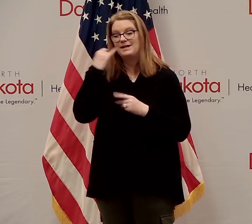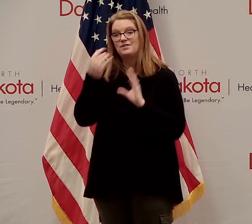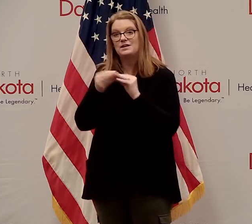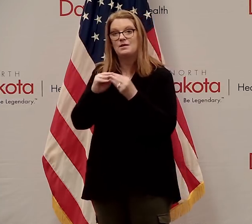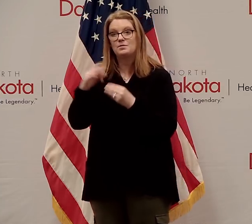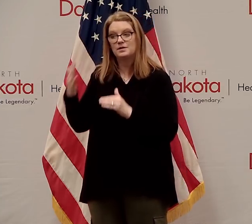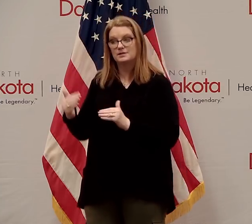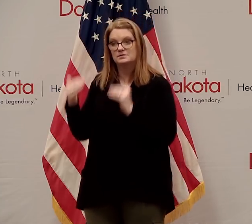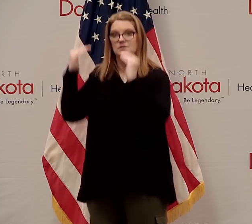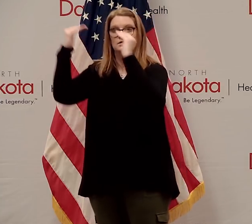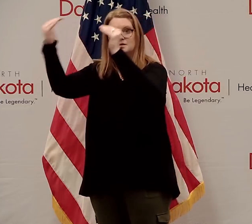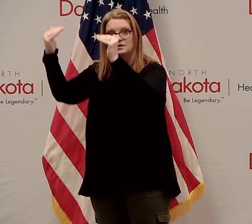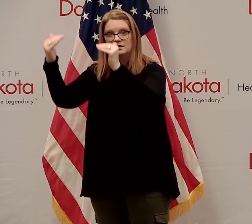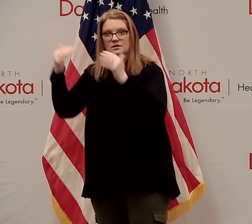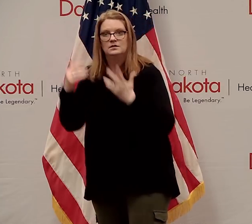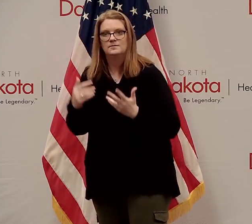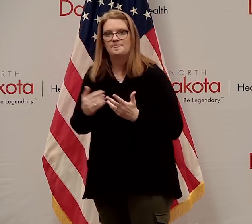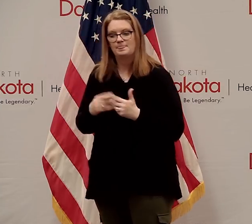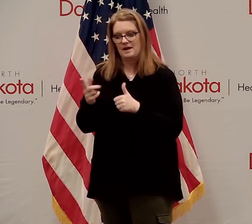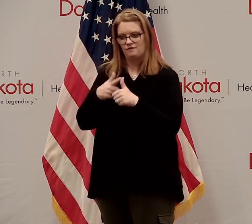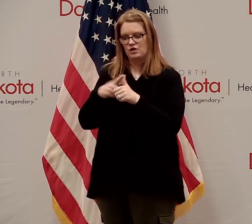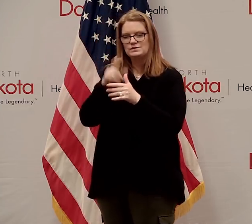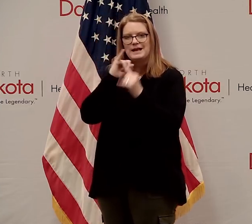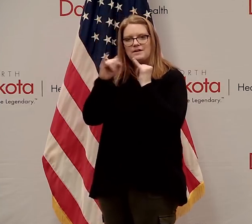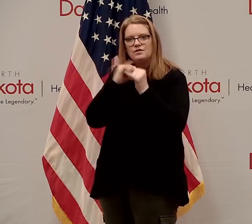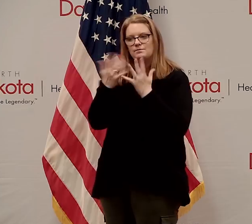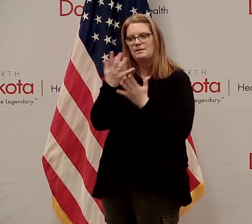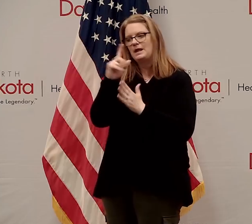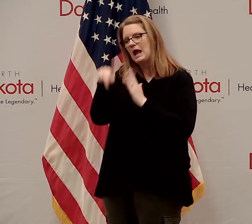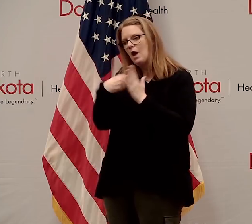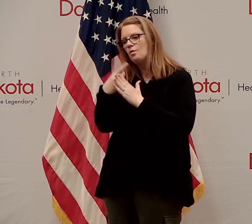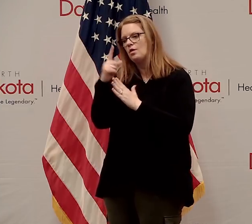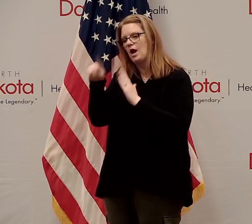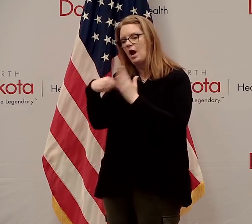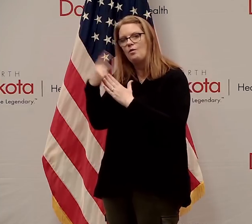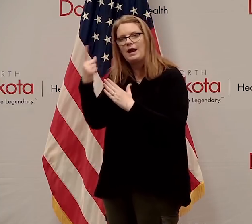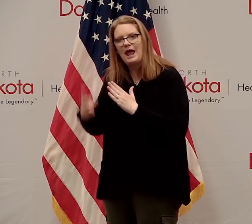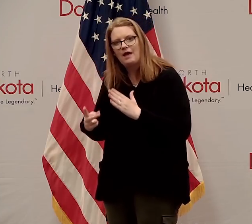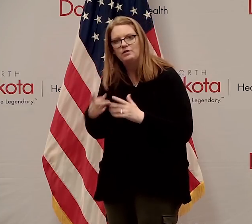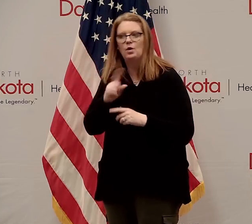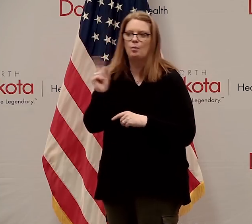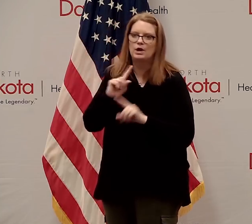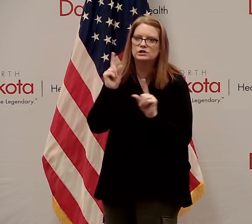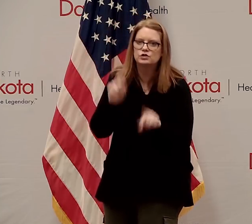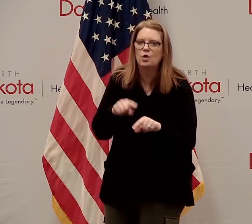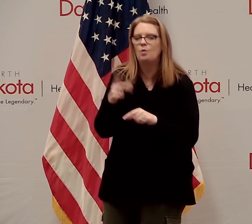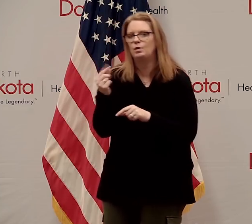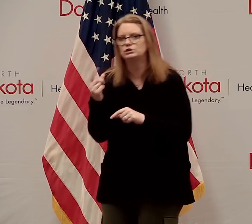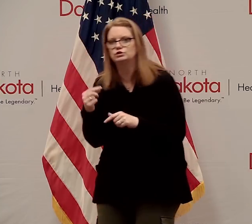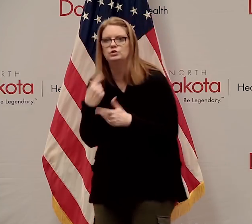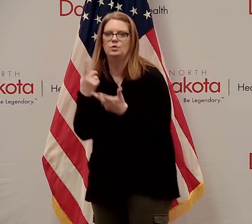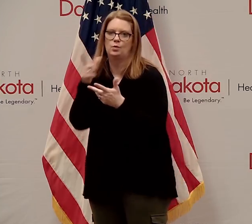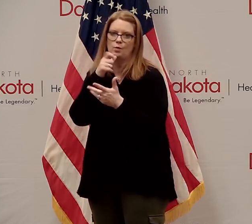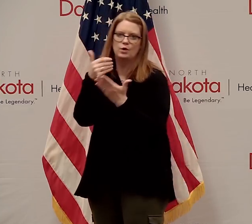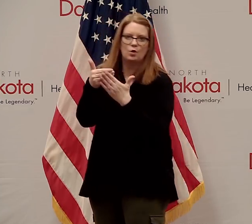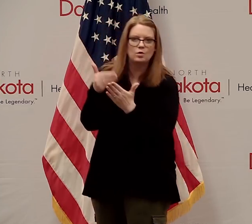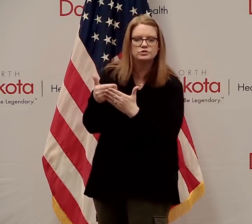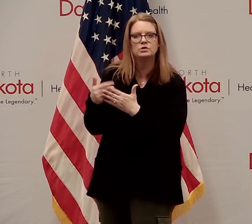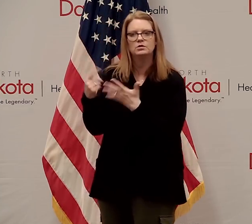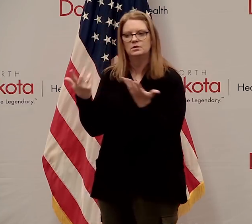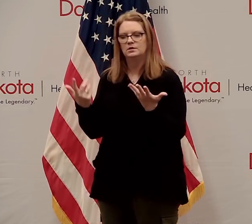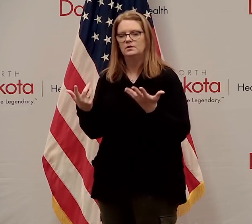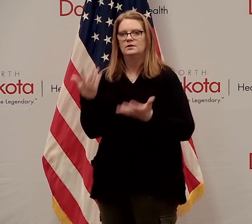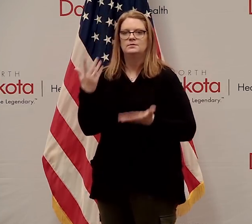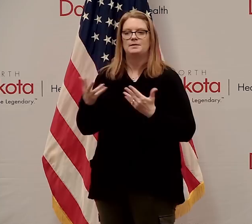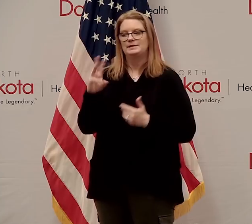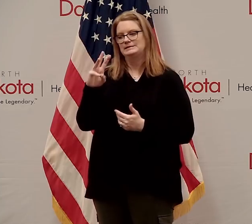to each one of those individuals. And that first interview might be an hour and a half long. well, then they might give you anywhere between 6